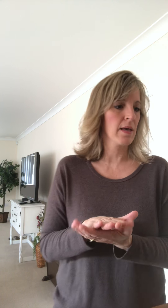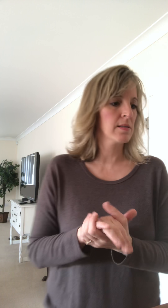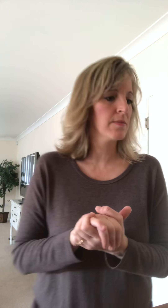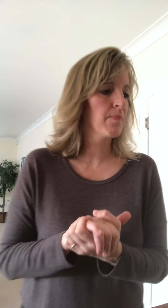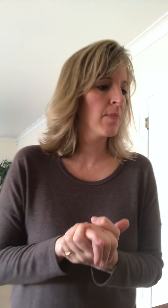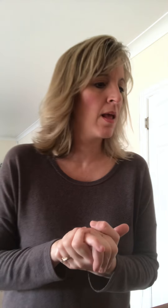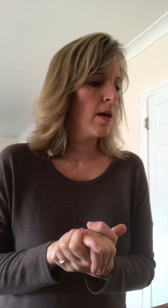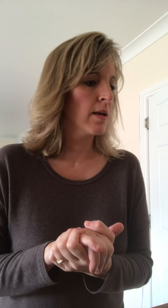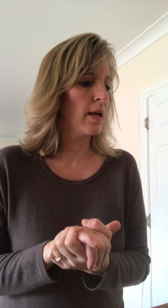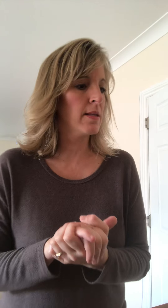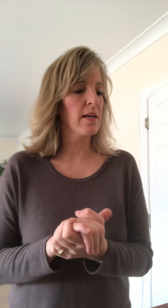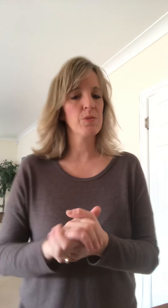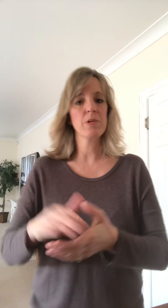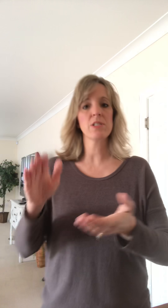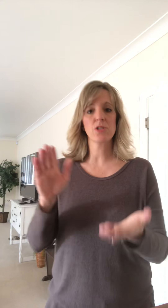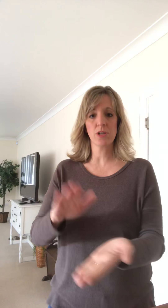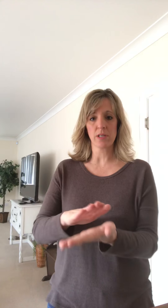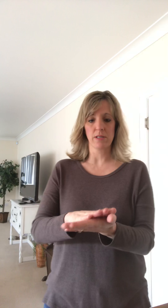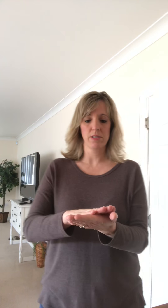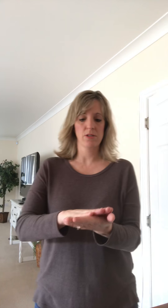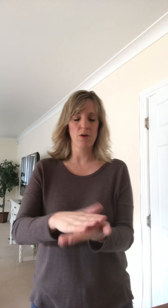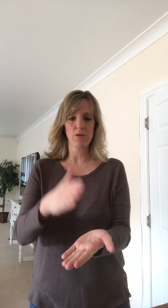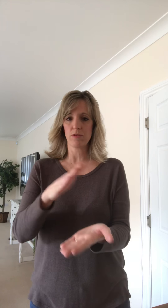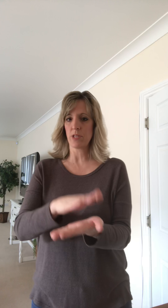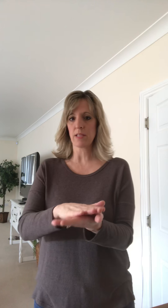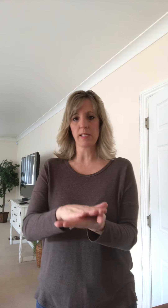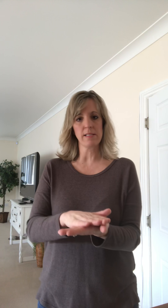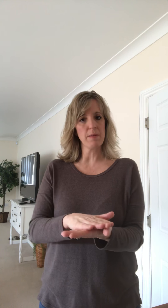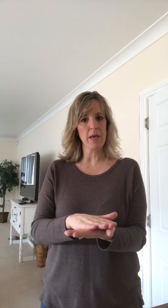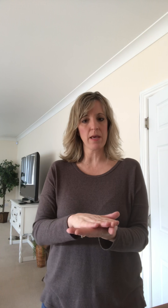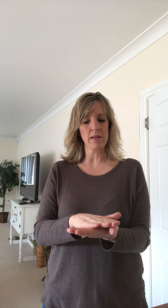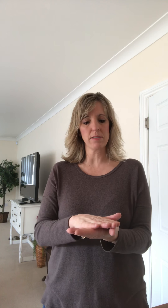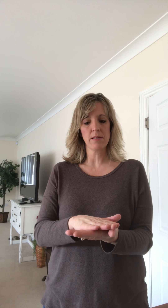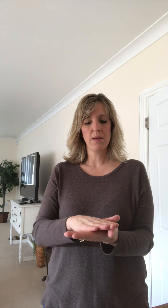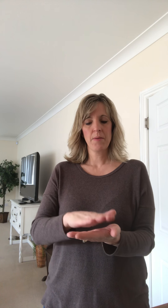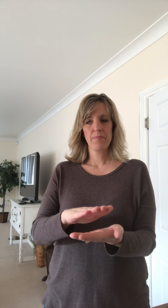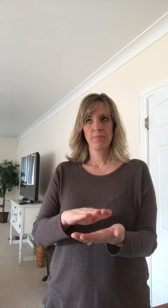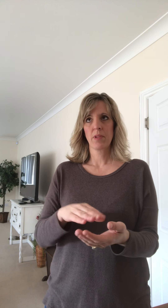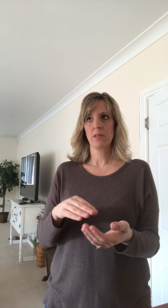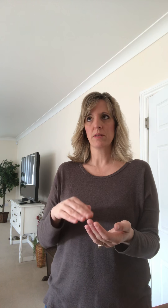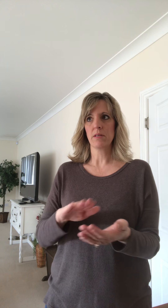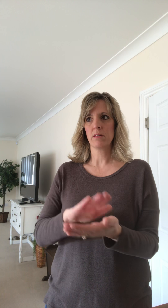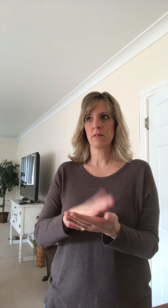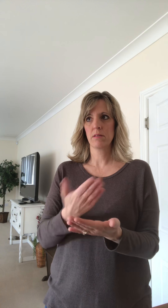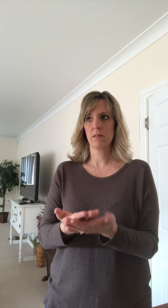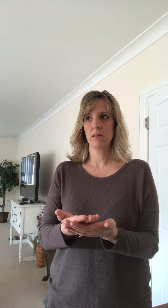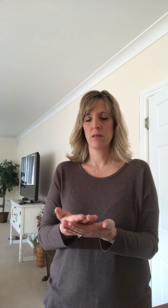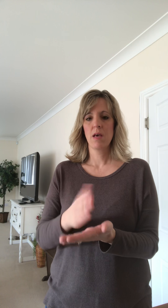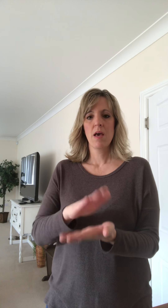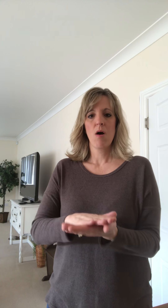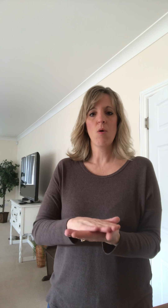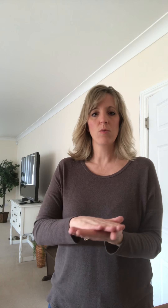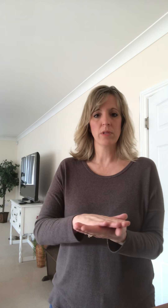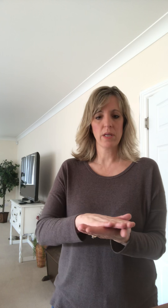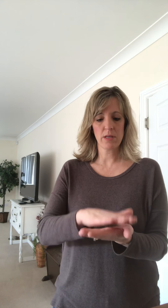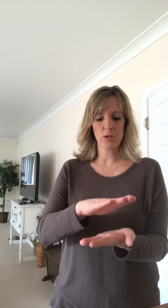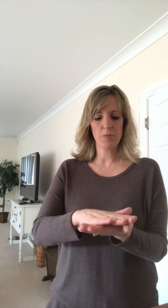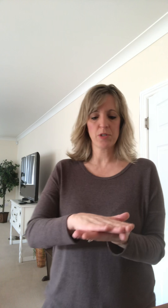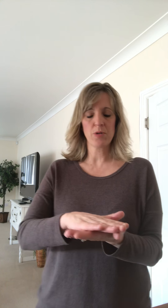pancakes. Okay, the next one is cook. So you take that same hand, let's see, only you put your